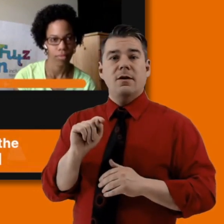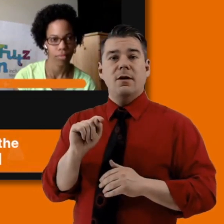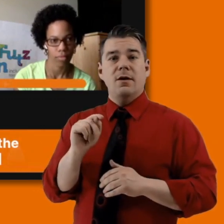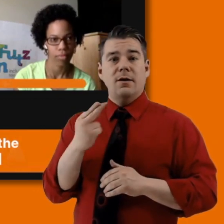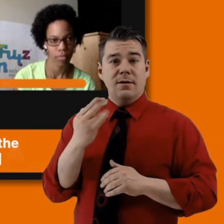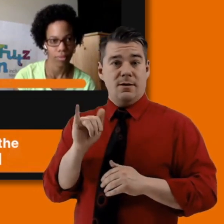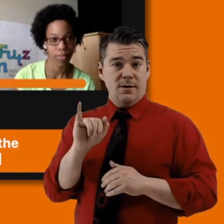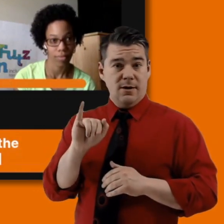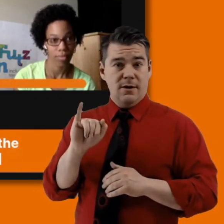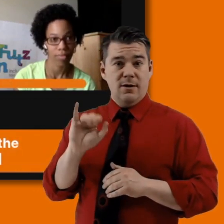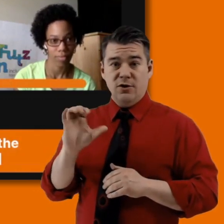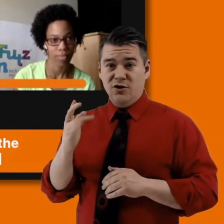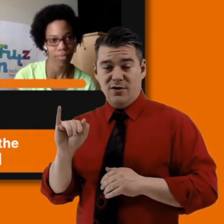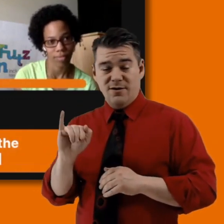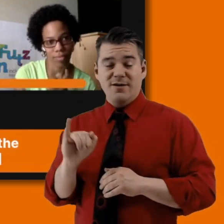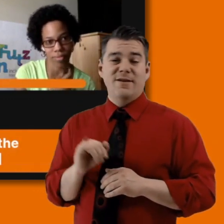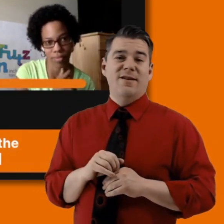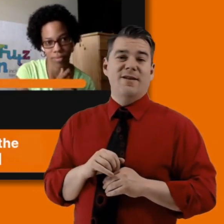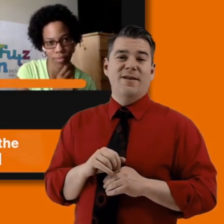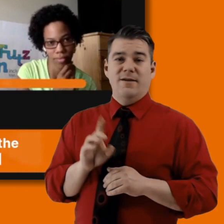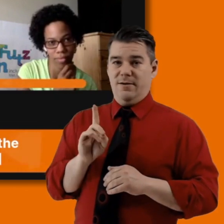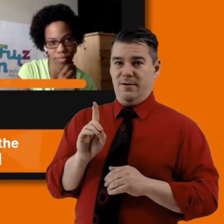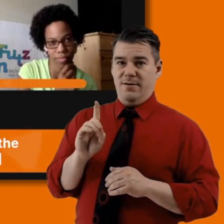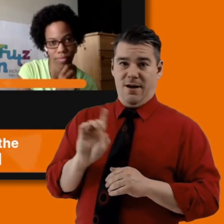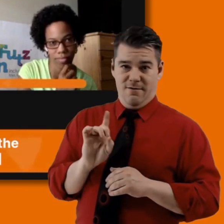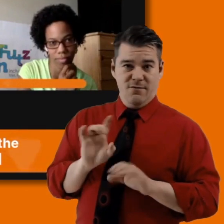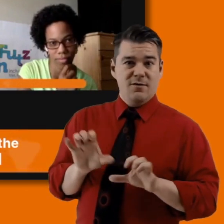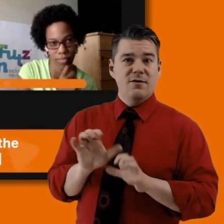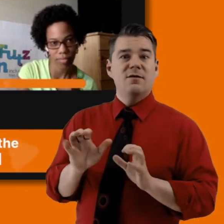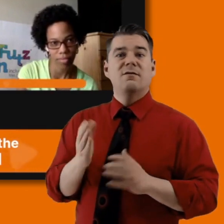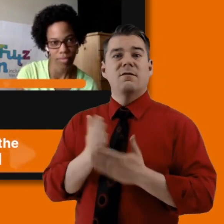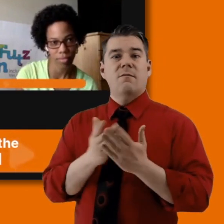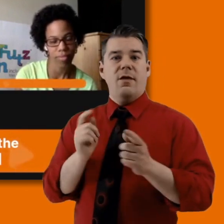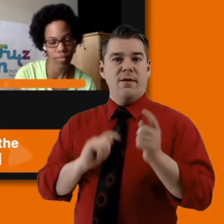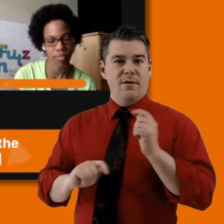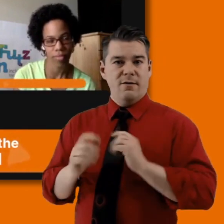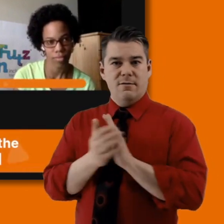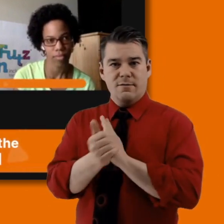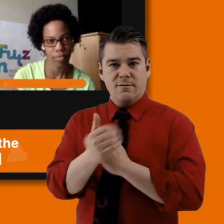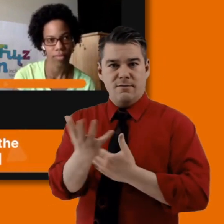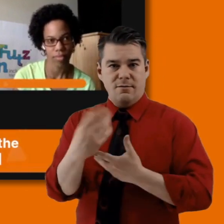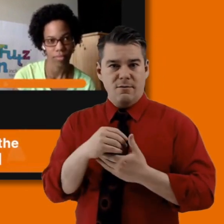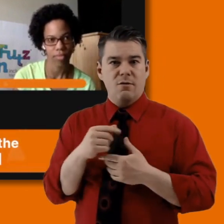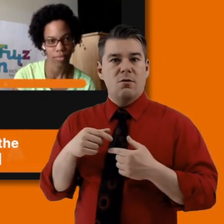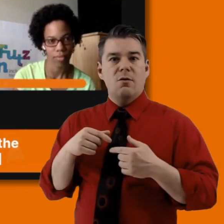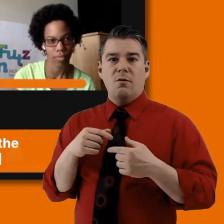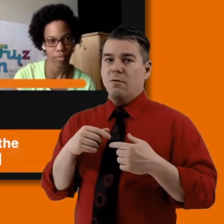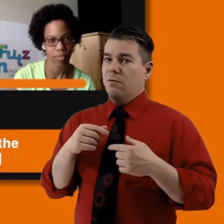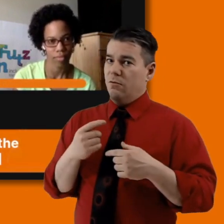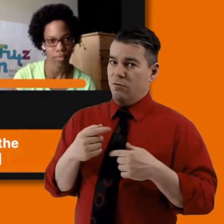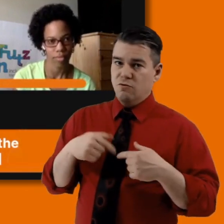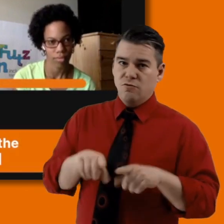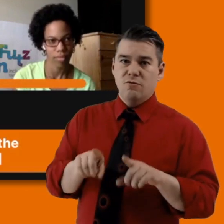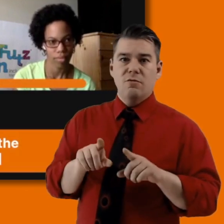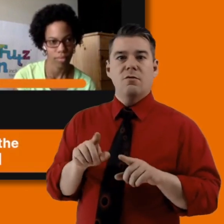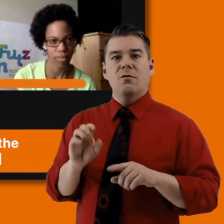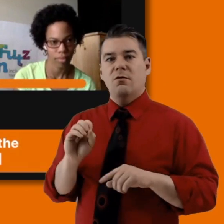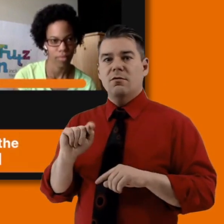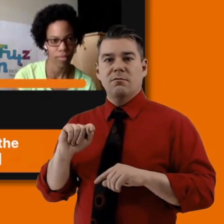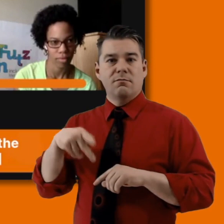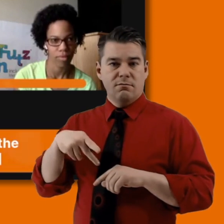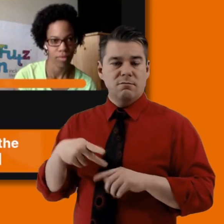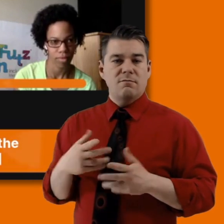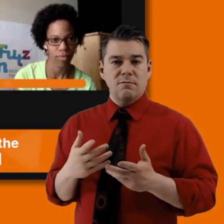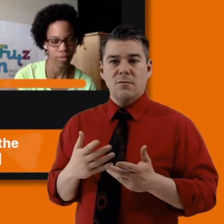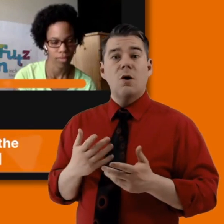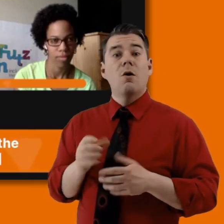David did a session on incorporating some theater skills when you're doing occupational therapy practice.